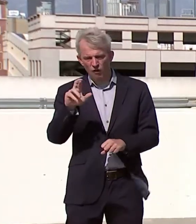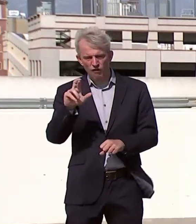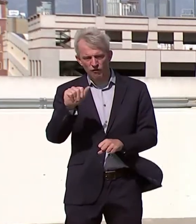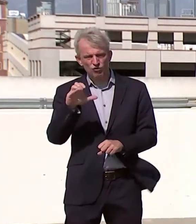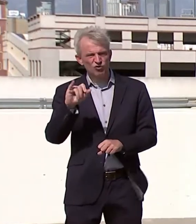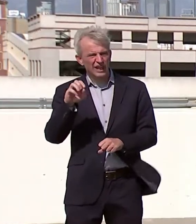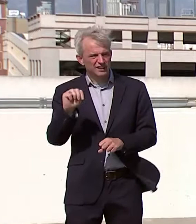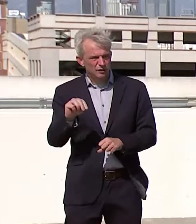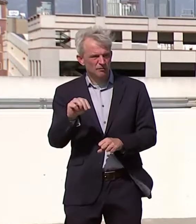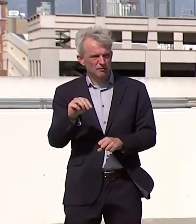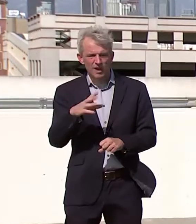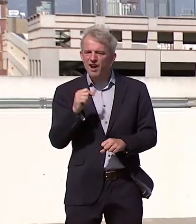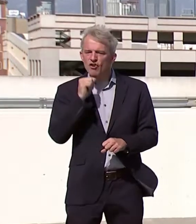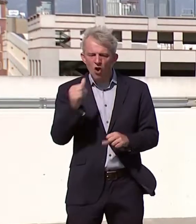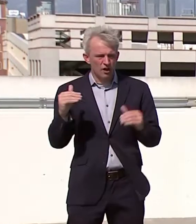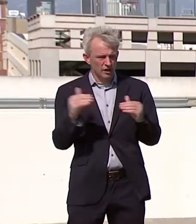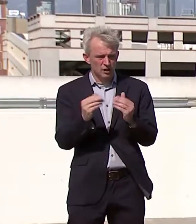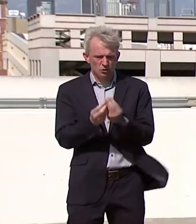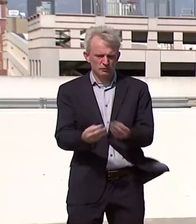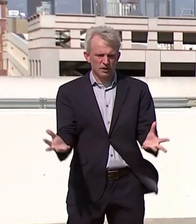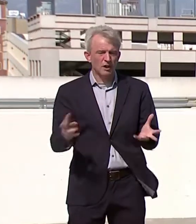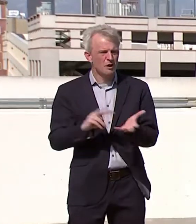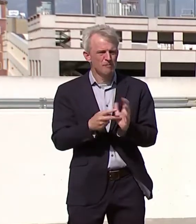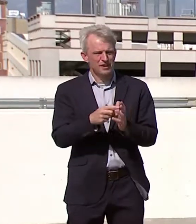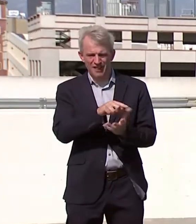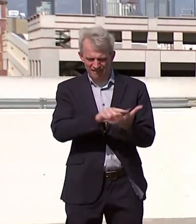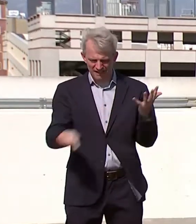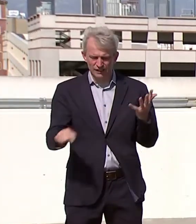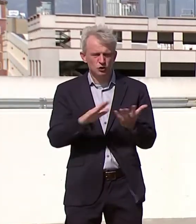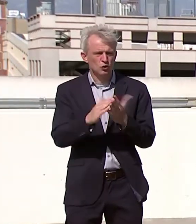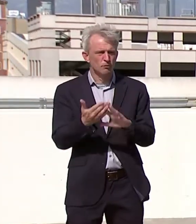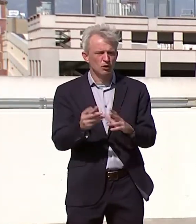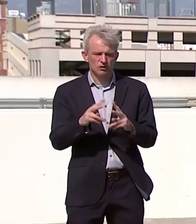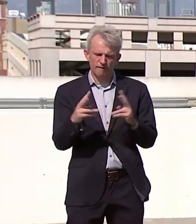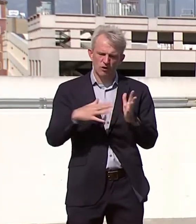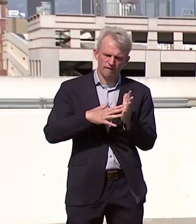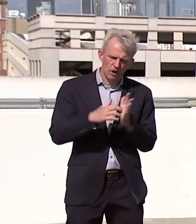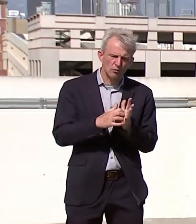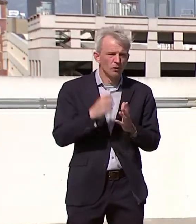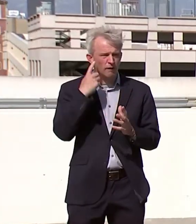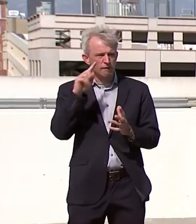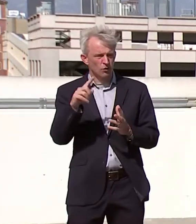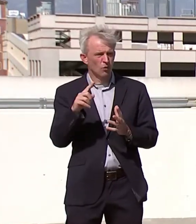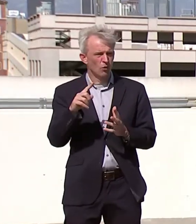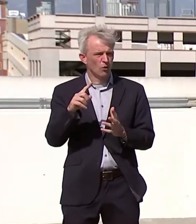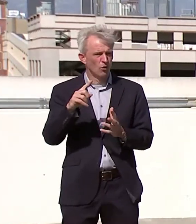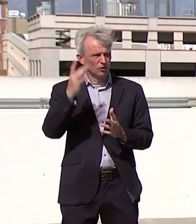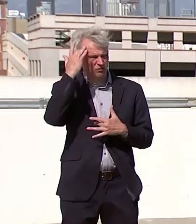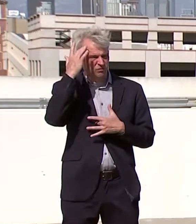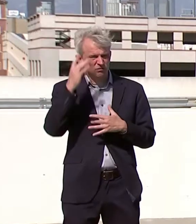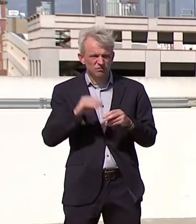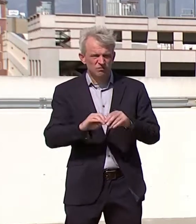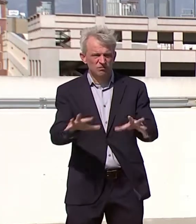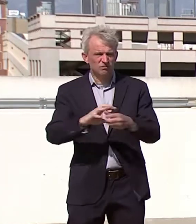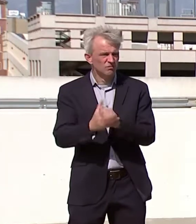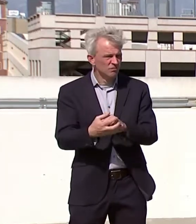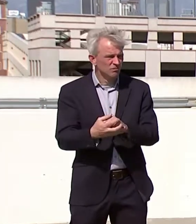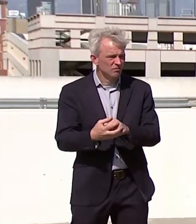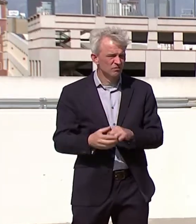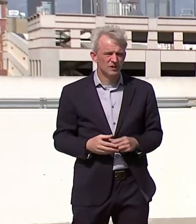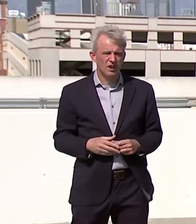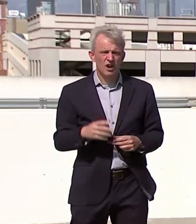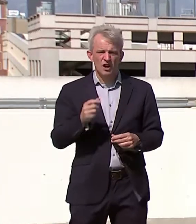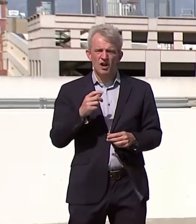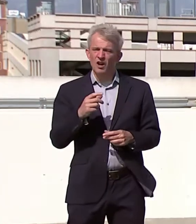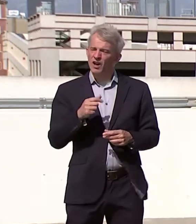health have left these communities especially vulnerable to the pandemic. In order to tackle the stark